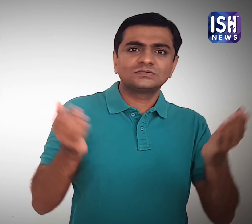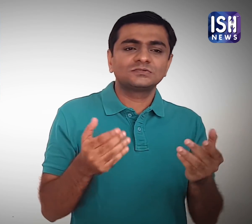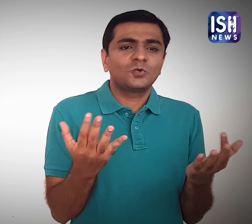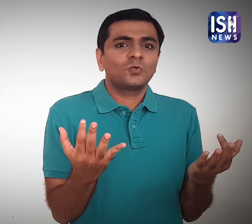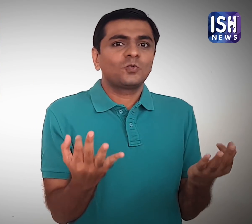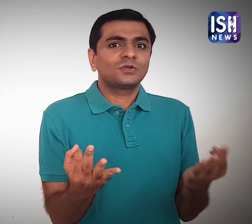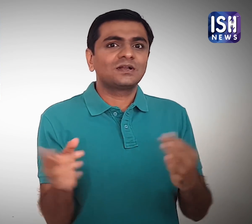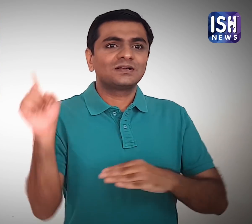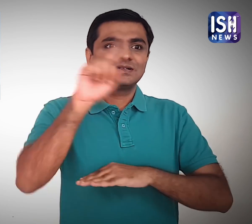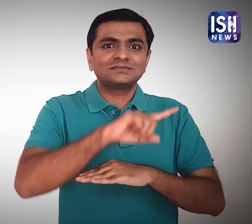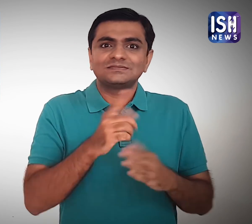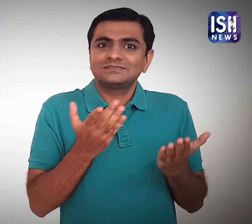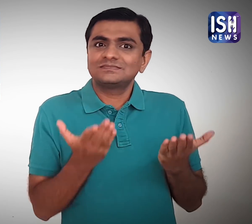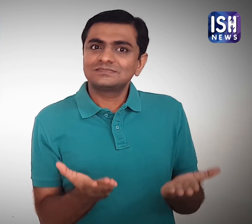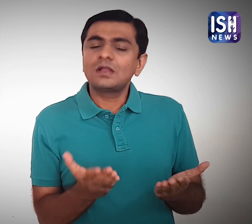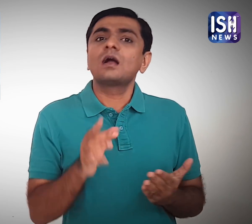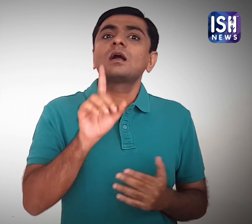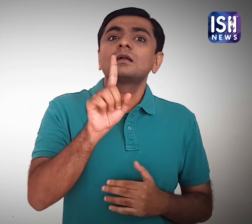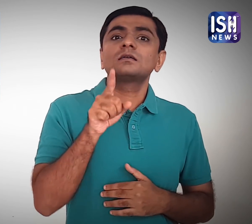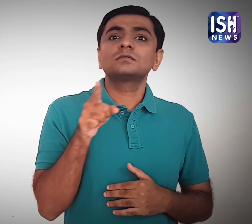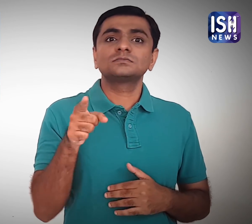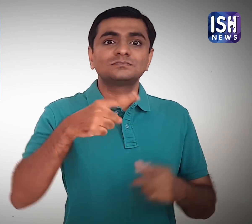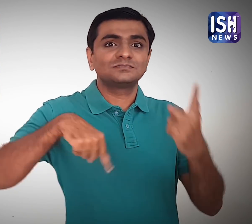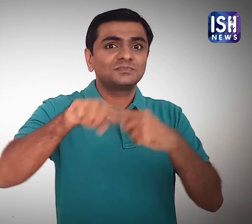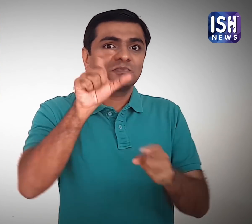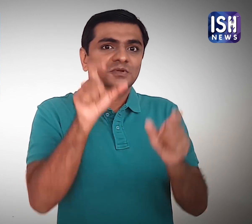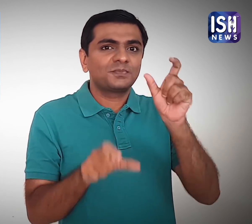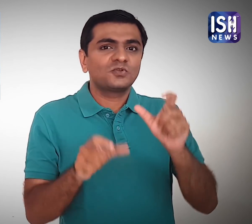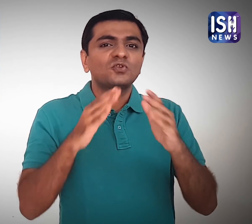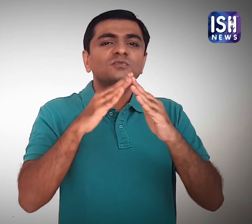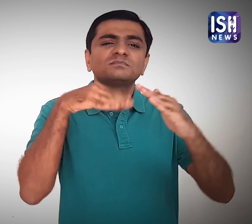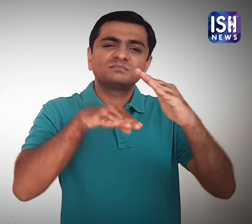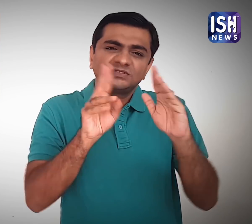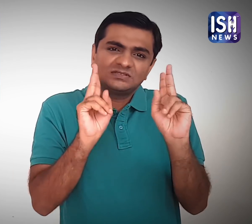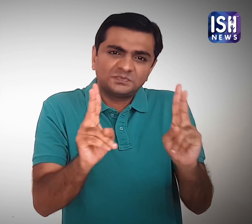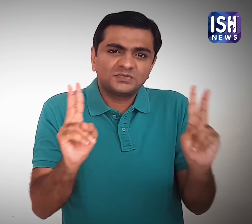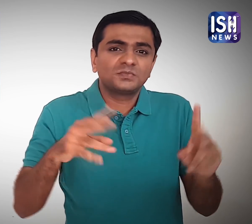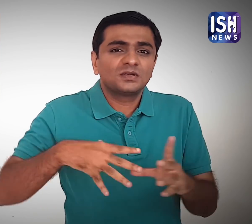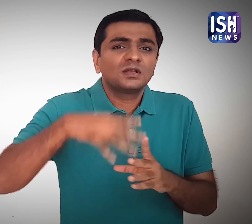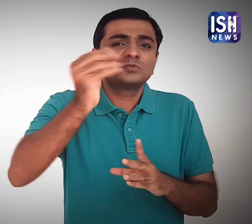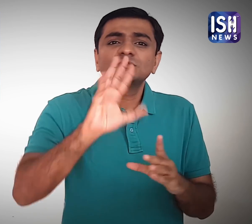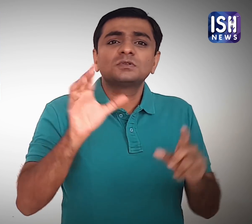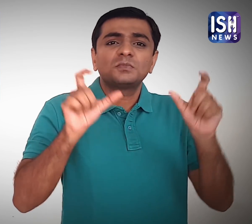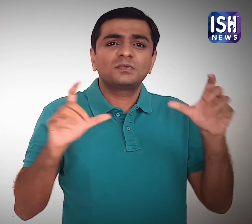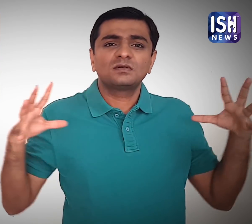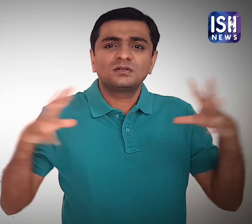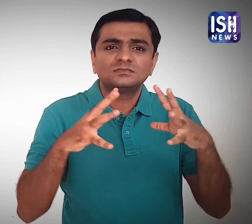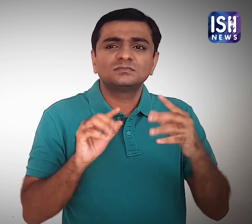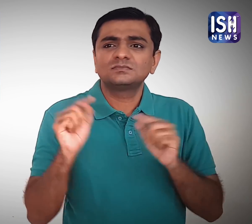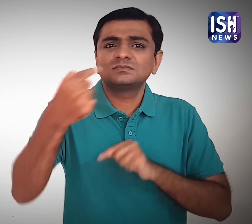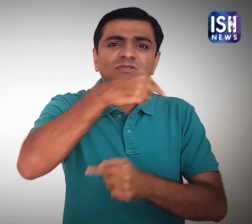on Yoga Day, people must remain at home and avoid large gatherings.